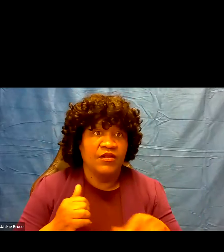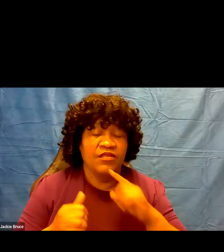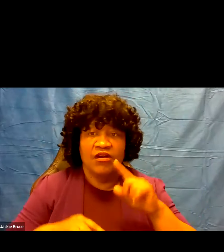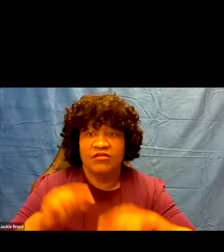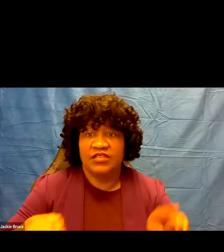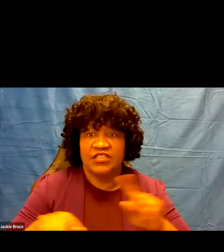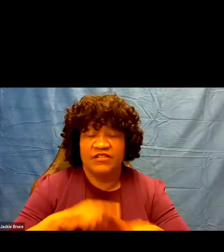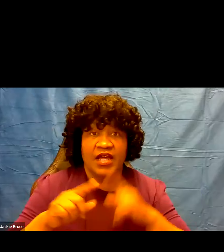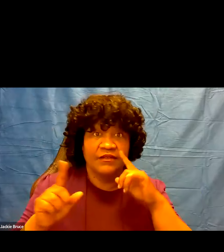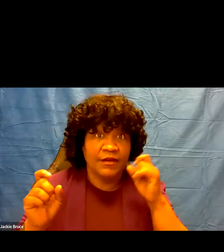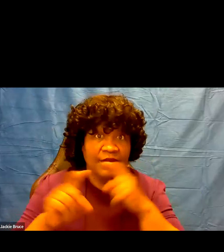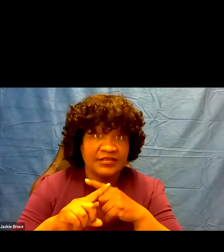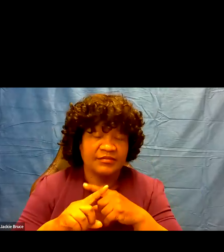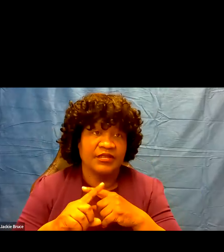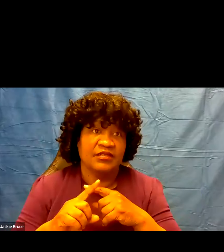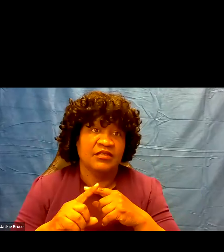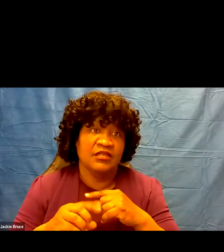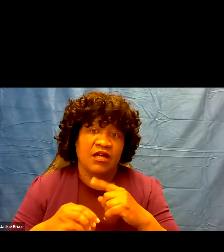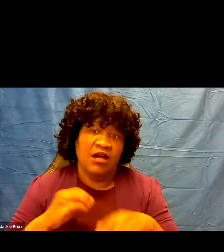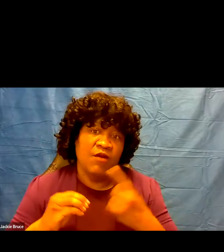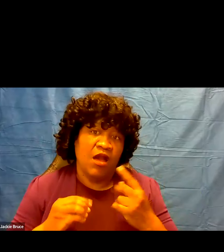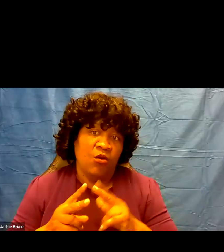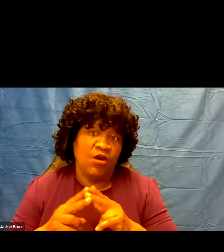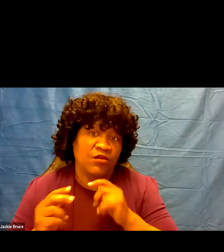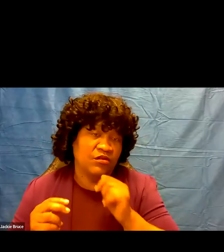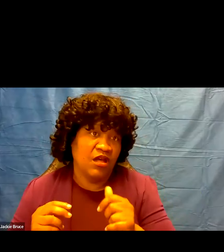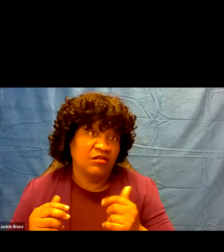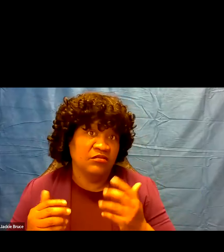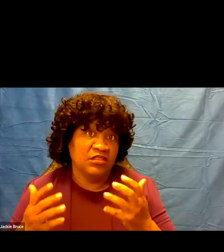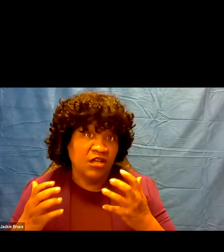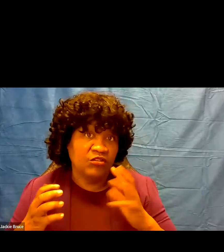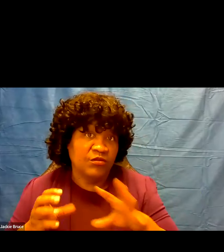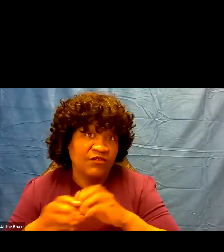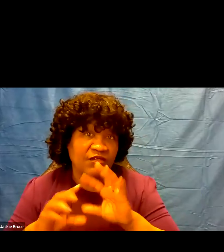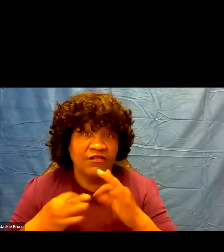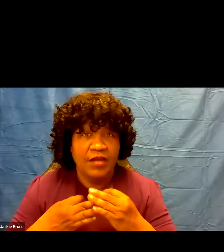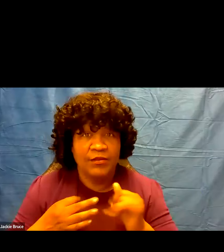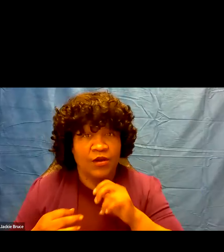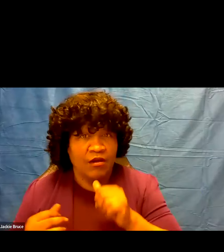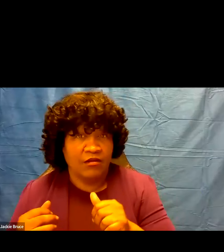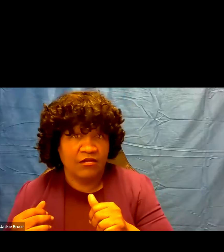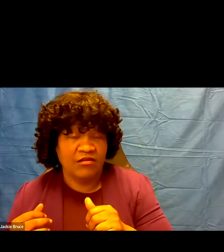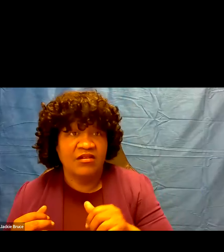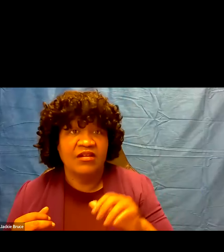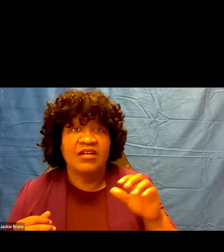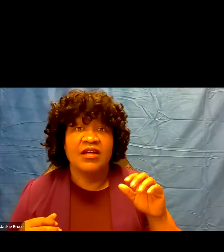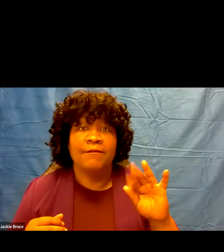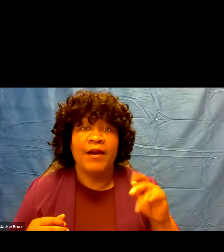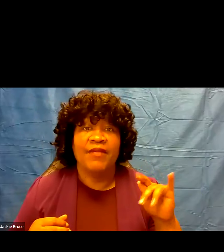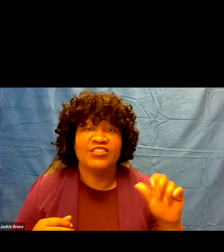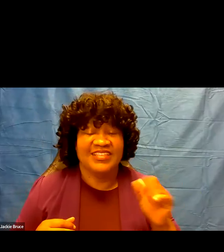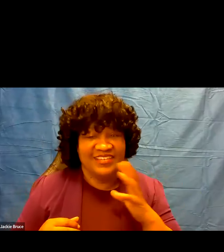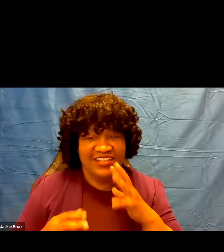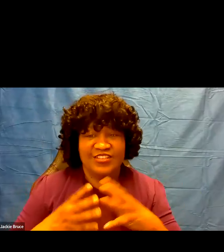of complexities around whether or not it's desirable to involve the family. She says, thanks, Anna, for speaking